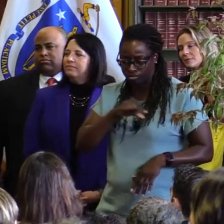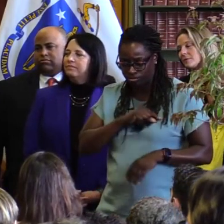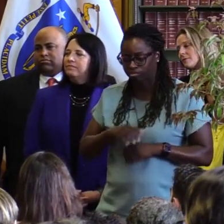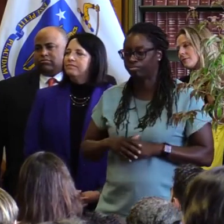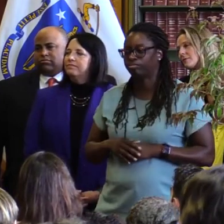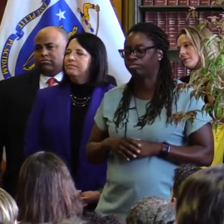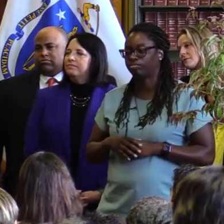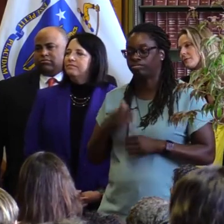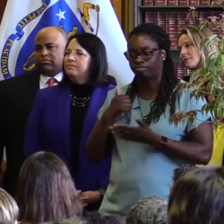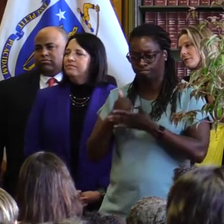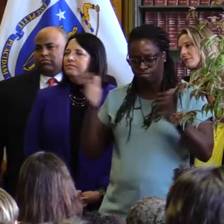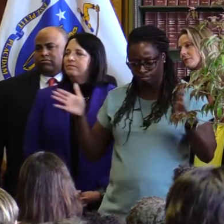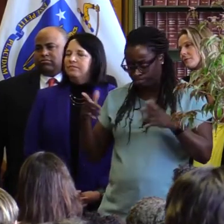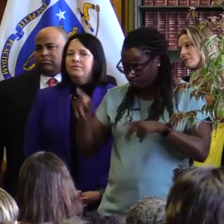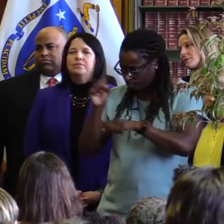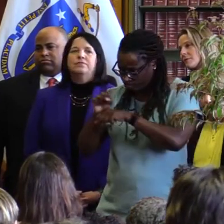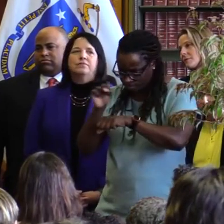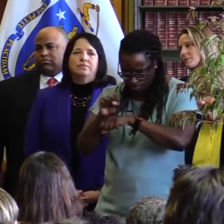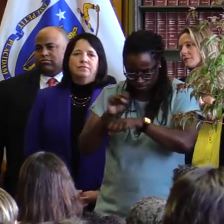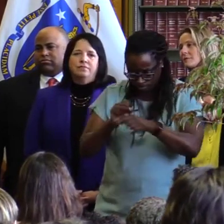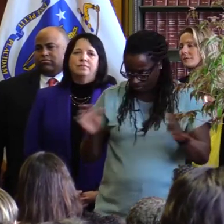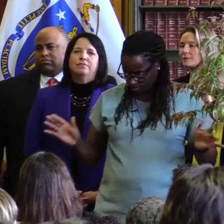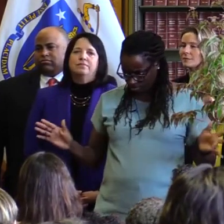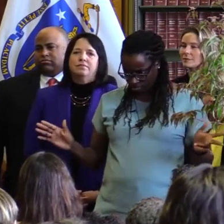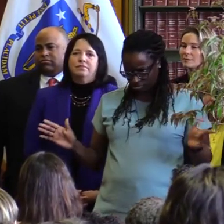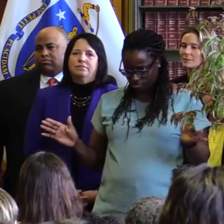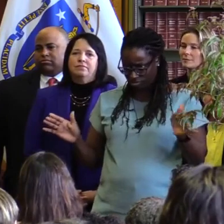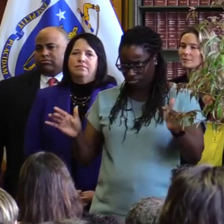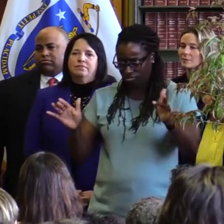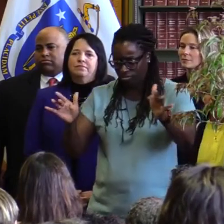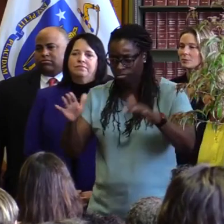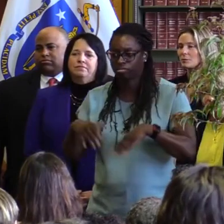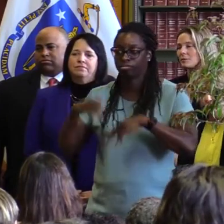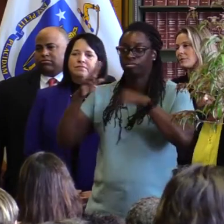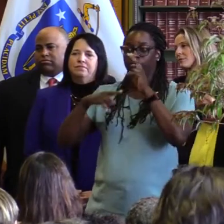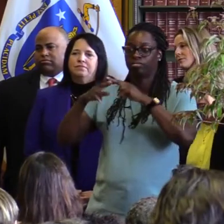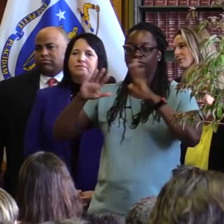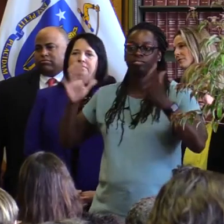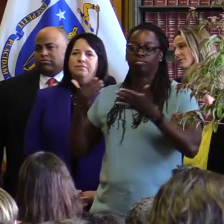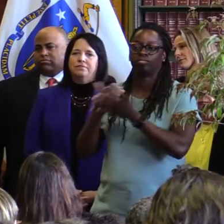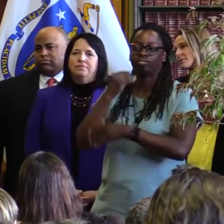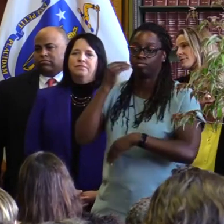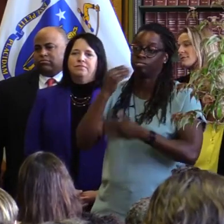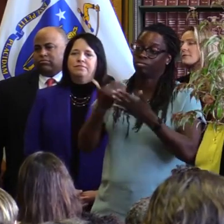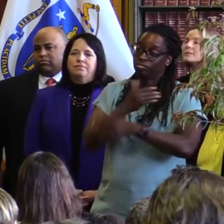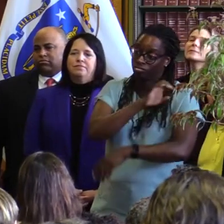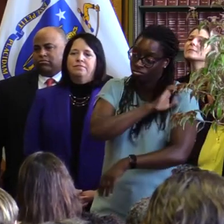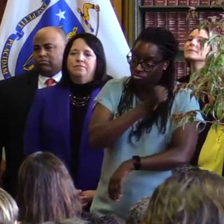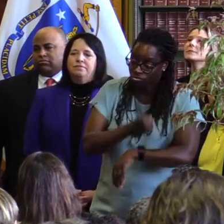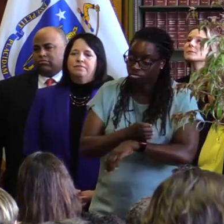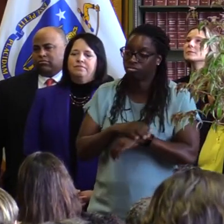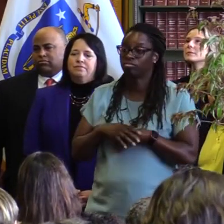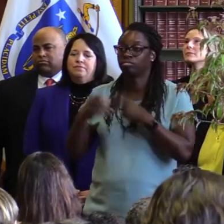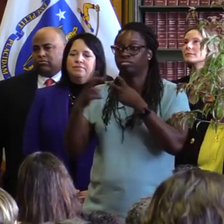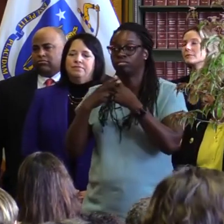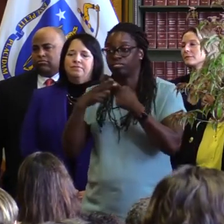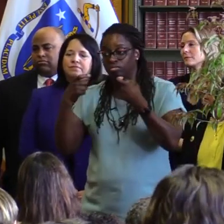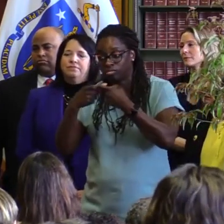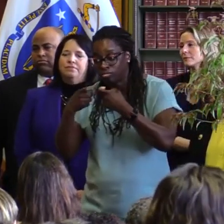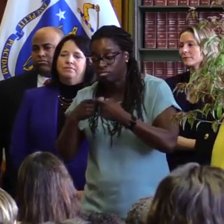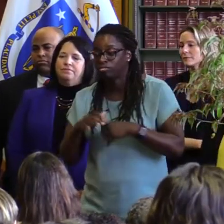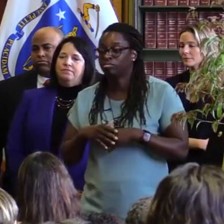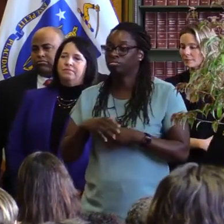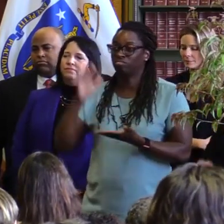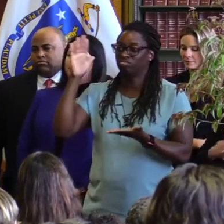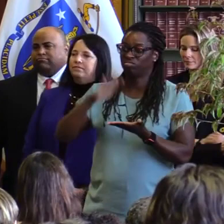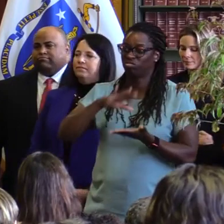that work. And you're going to end up with a more energy efficient building that also is reducing emissions in that community. In other places, we're going to see